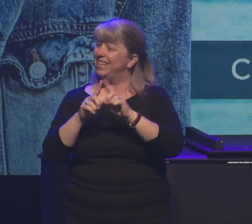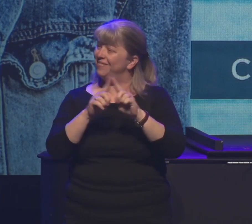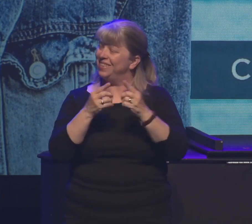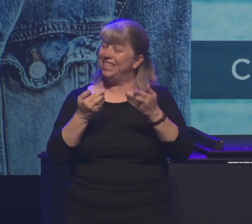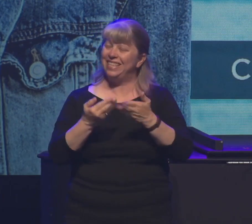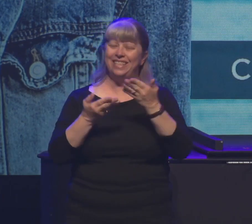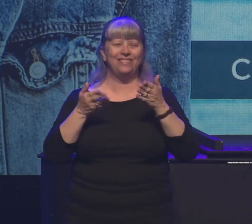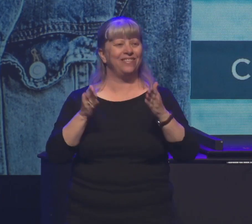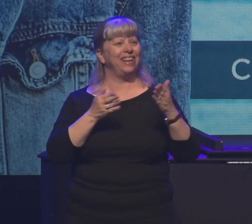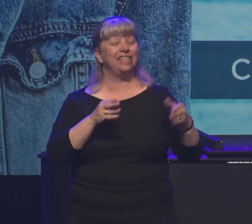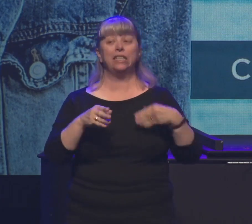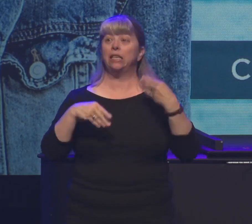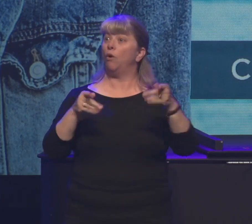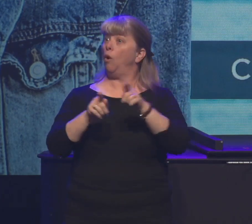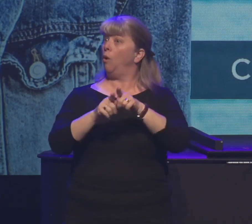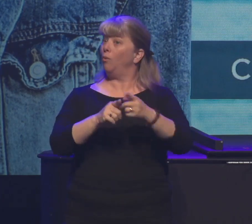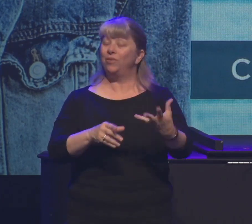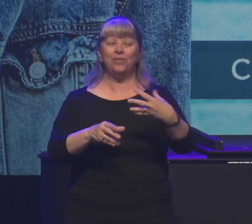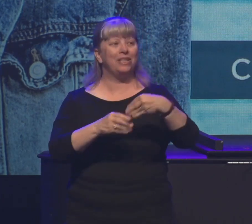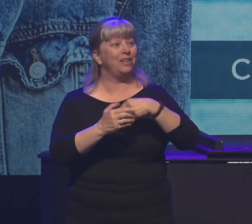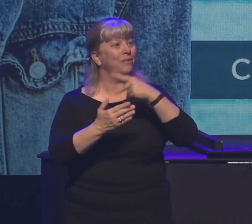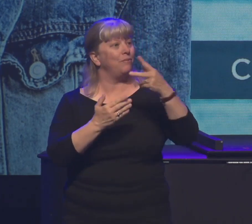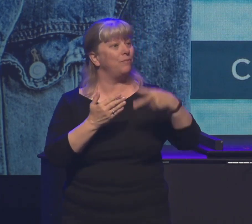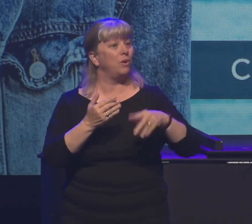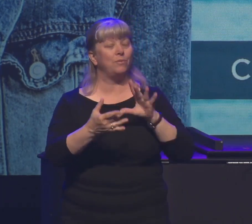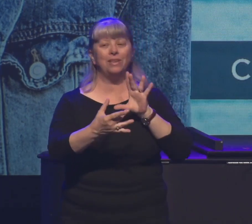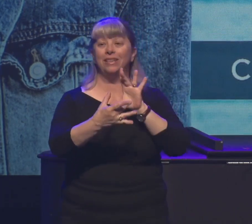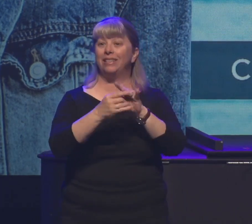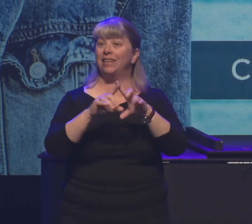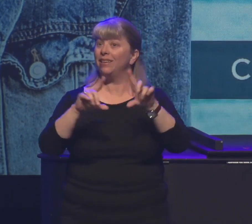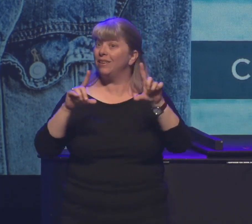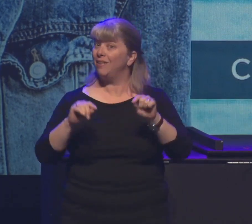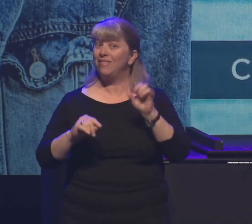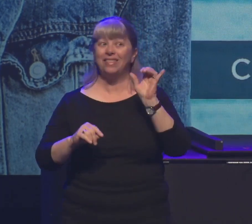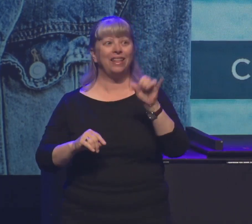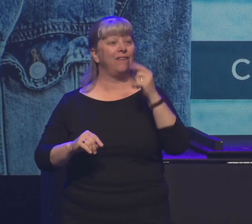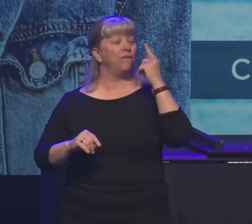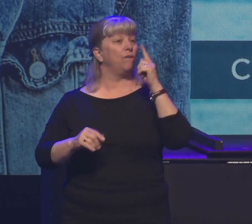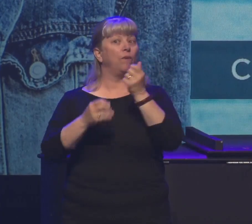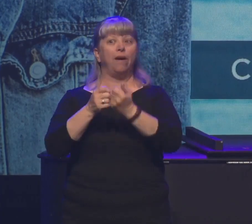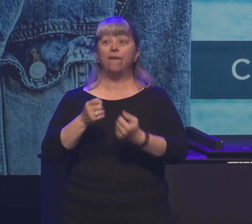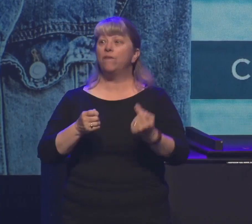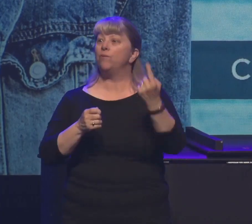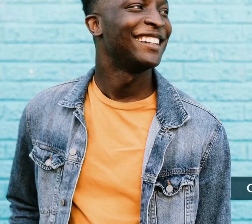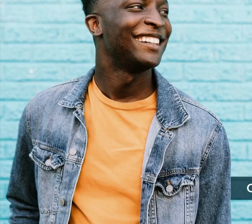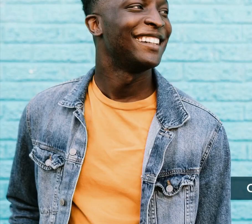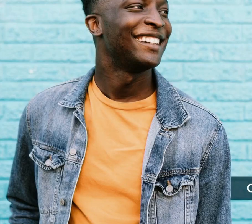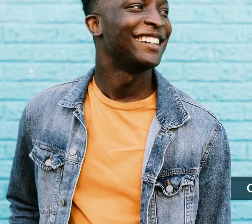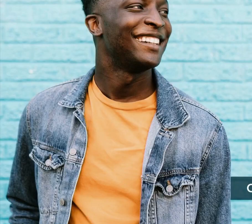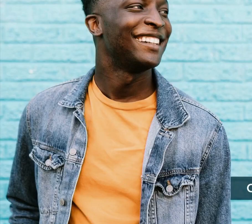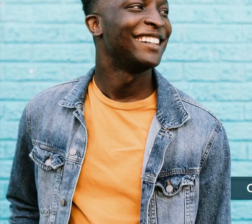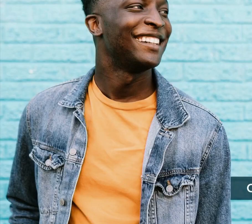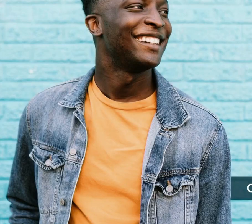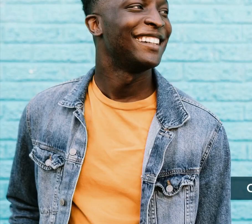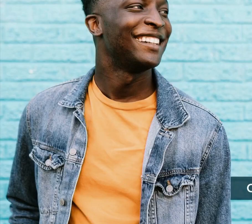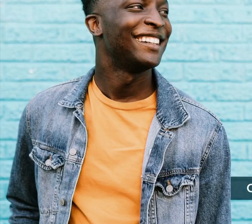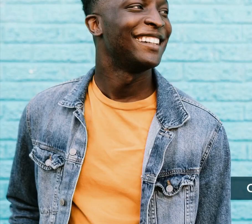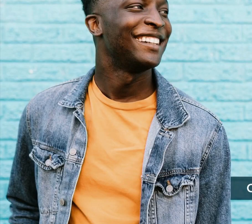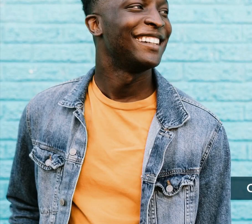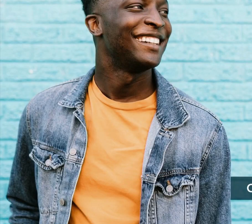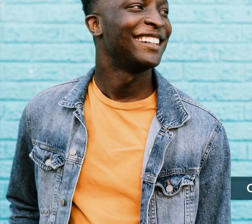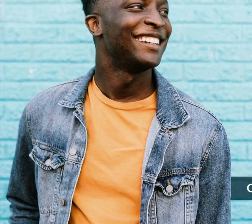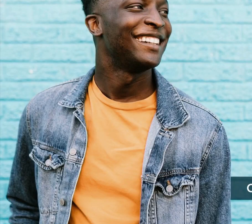give. Also inside that program is a Connect card. This is for everyone every week. If you are a regular